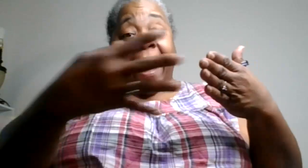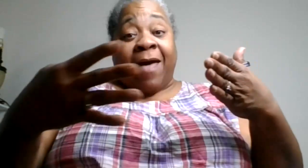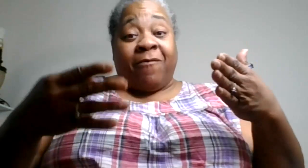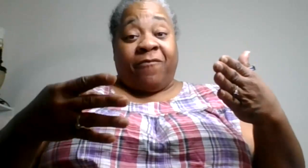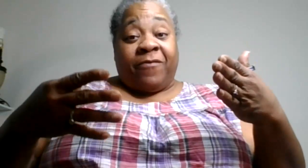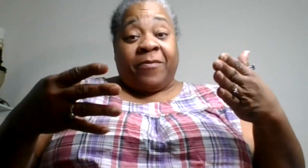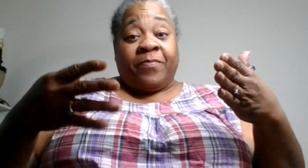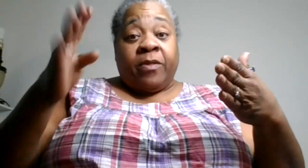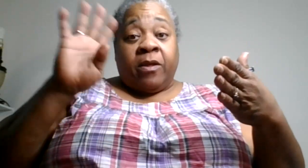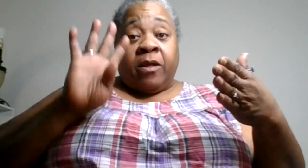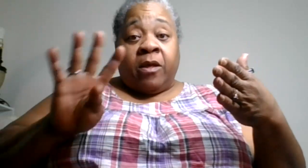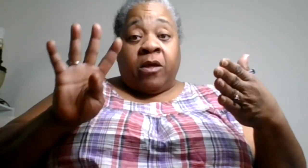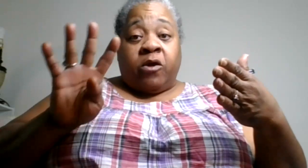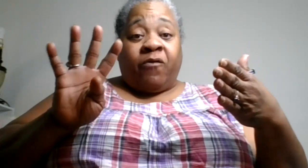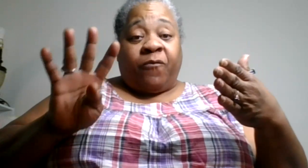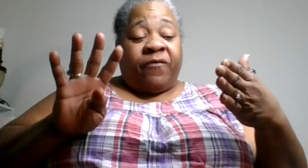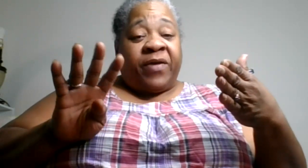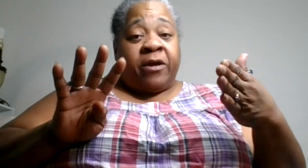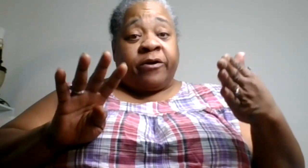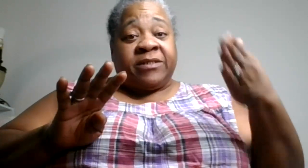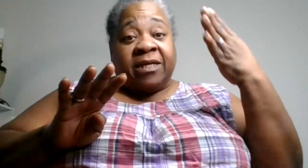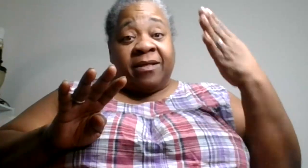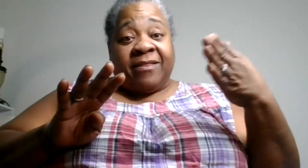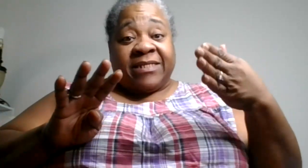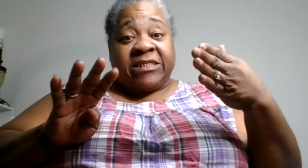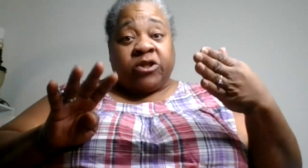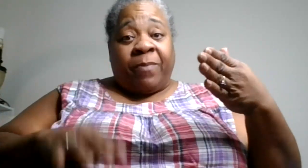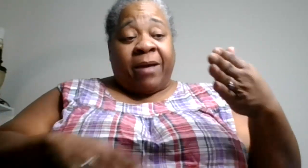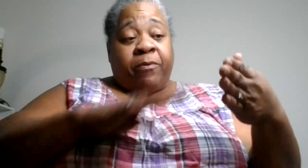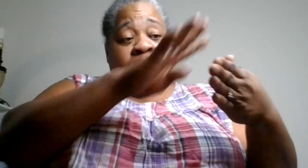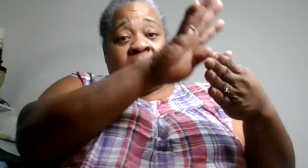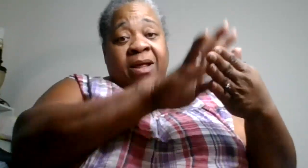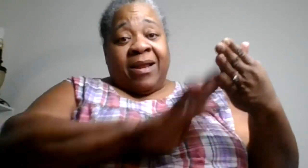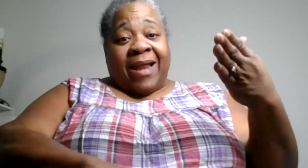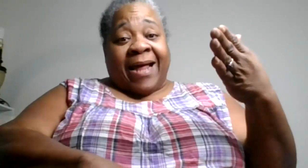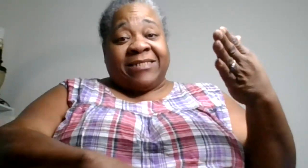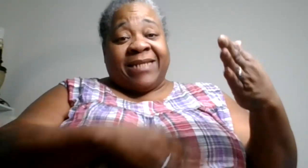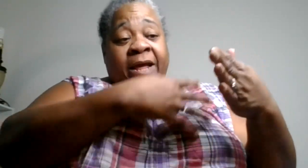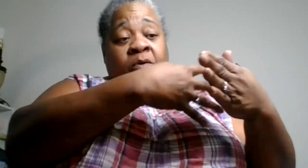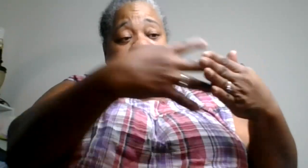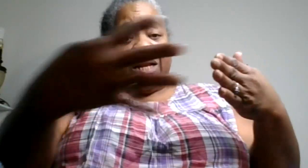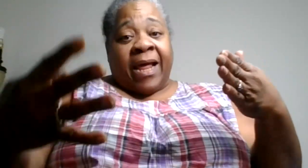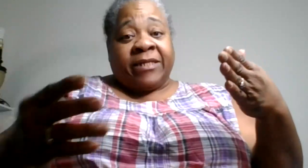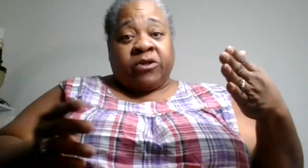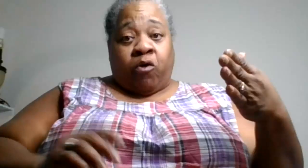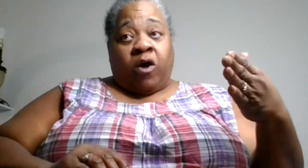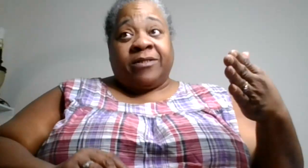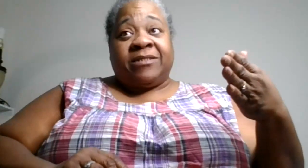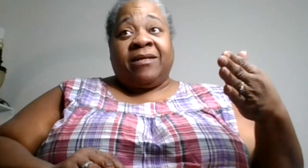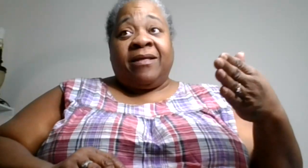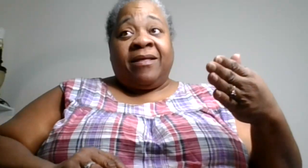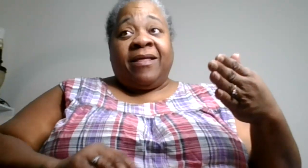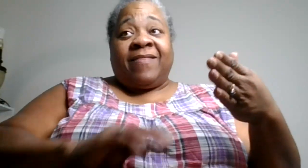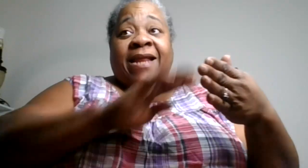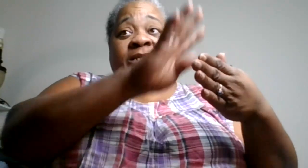graph. Your 4 fingers, this is your paper. Lines down, lines across. That is